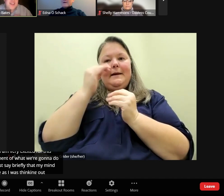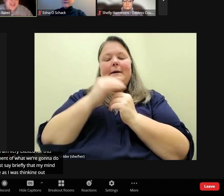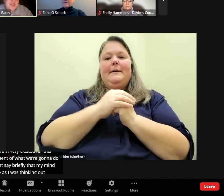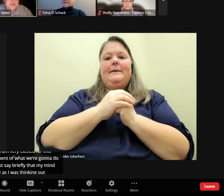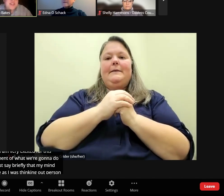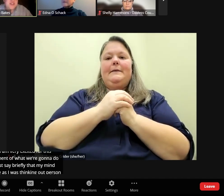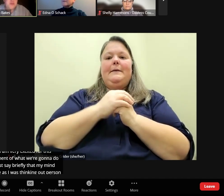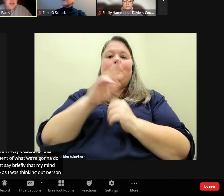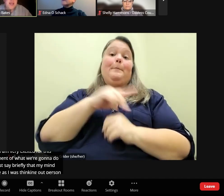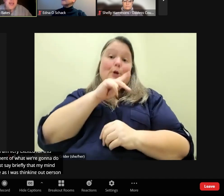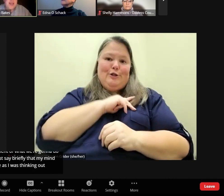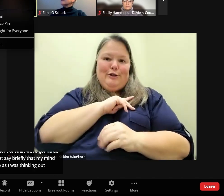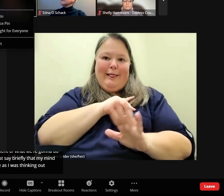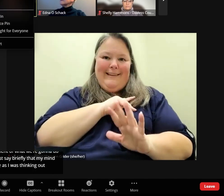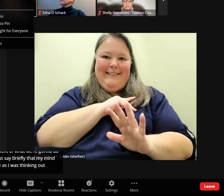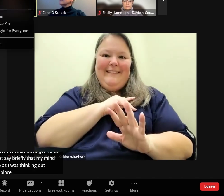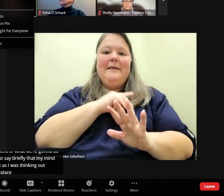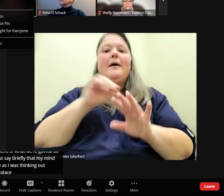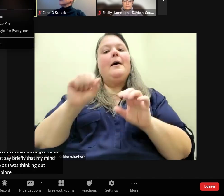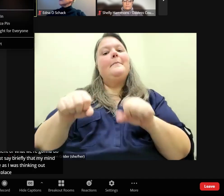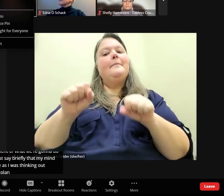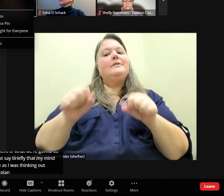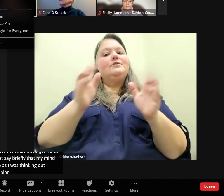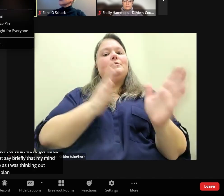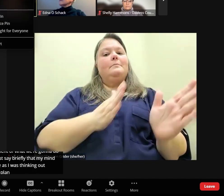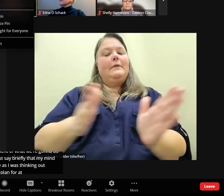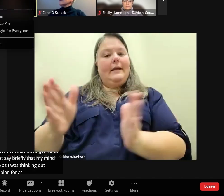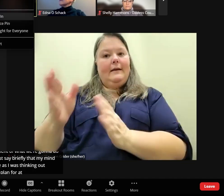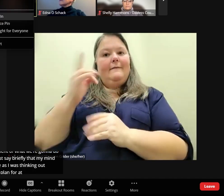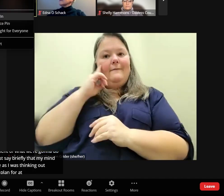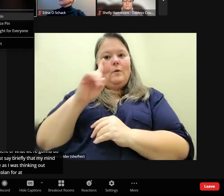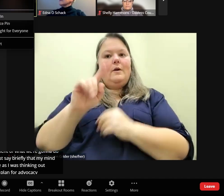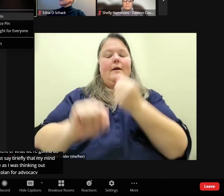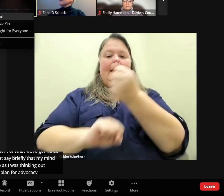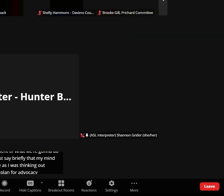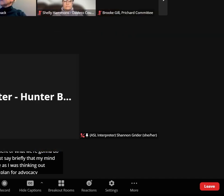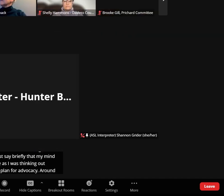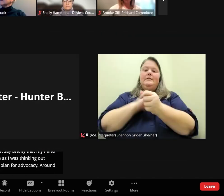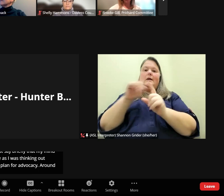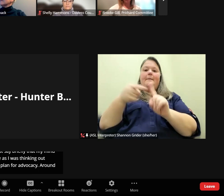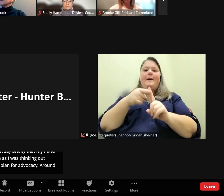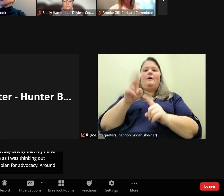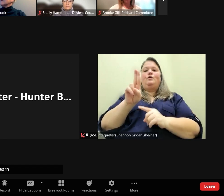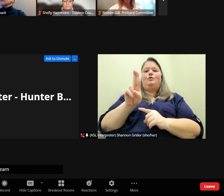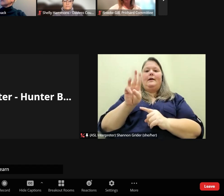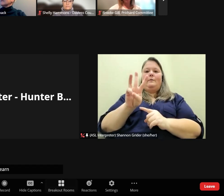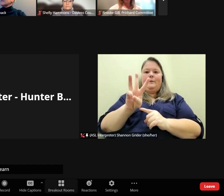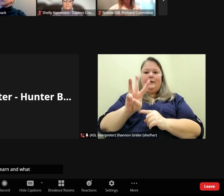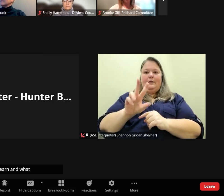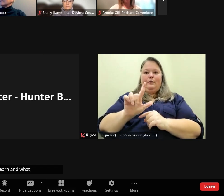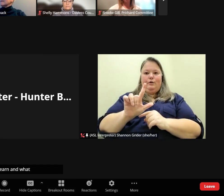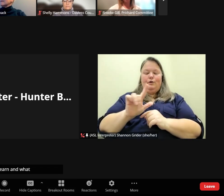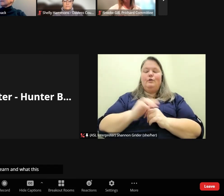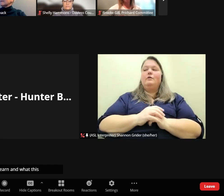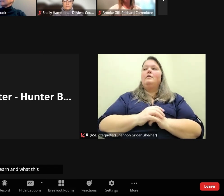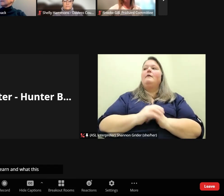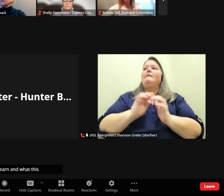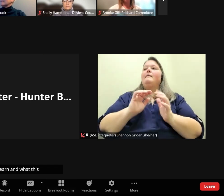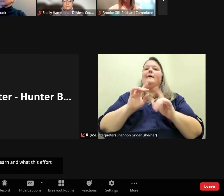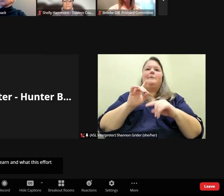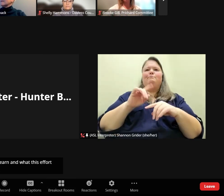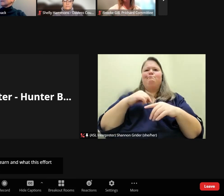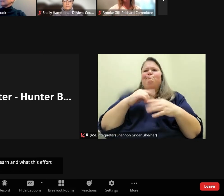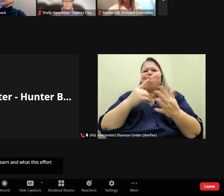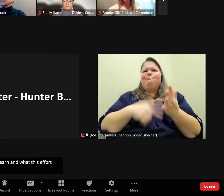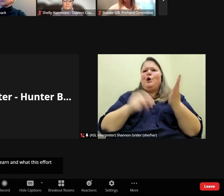personally a potential plan for advocacy around United We Learn and what this effort might look like. And